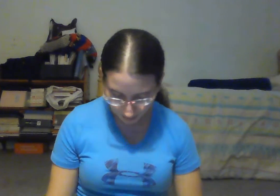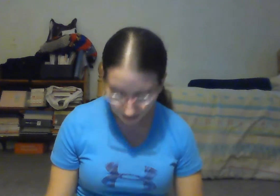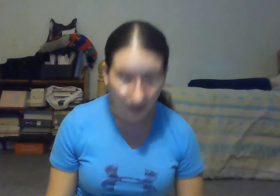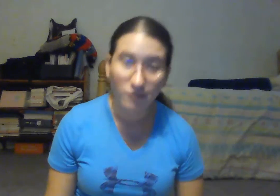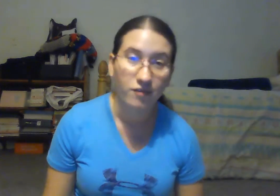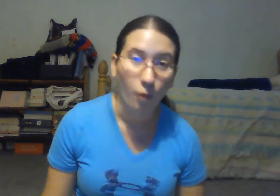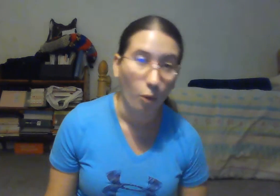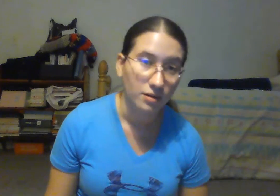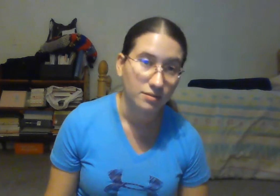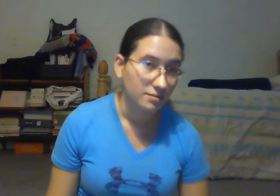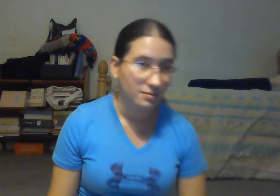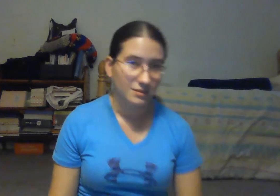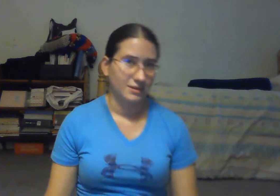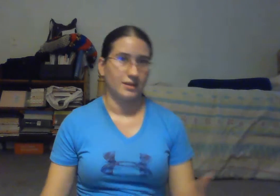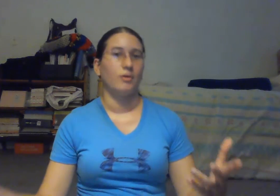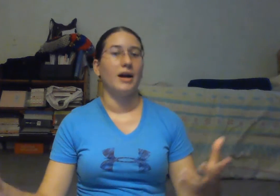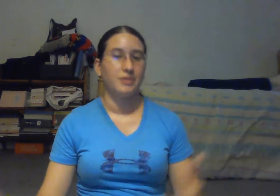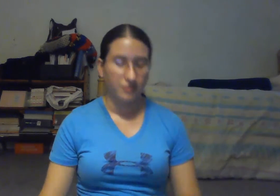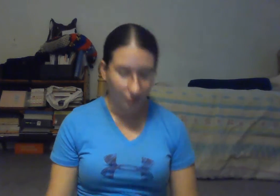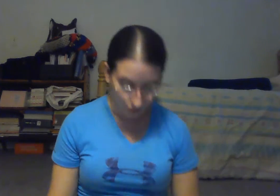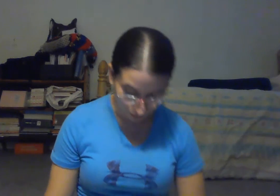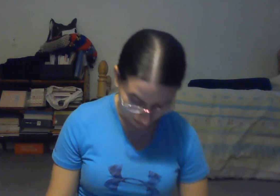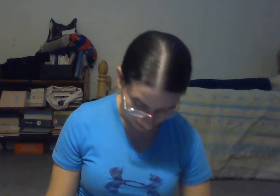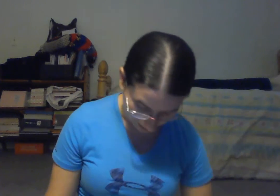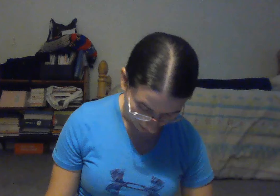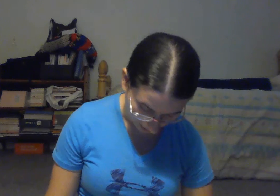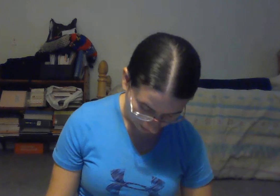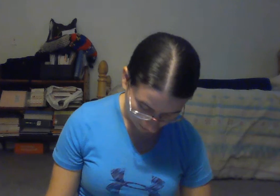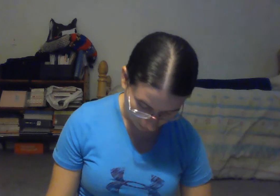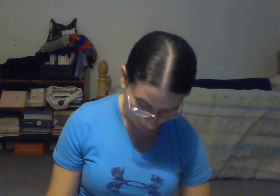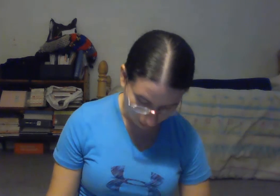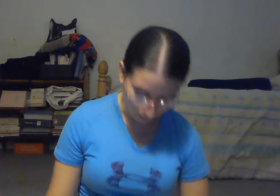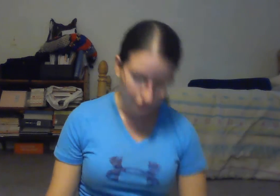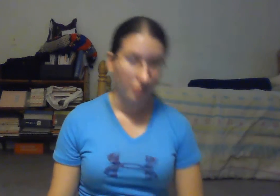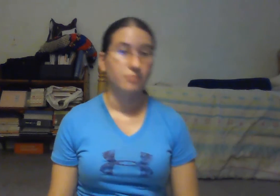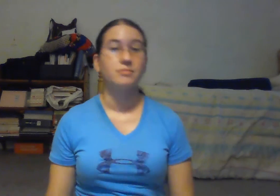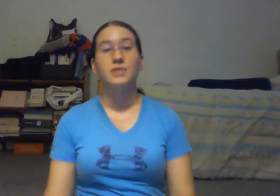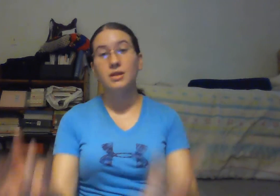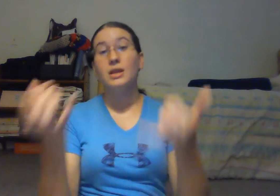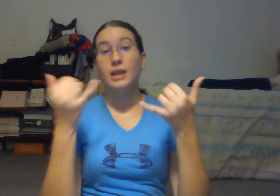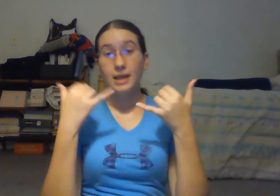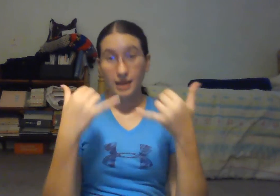today I'm 4. Like, wow, you're 4 and you know how to sign. That's pretty cool. So,